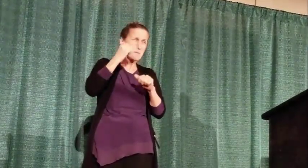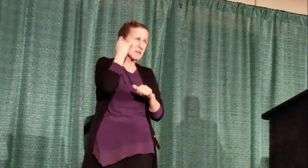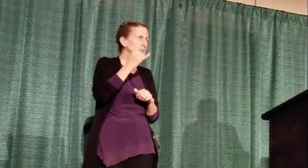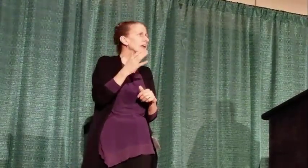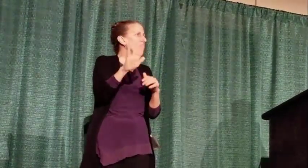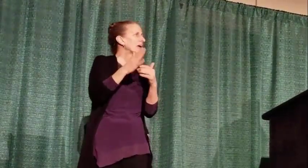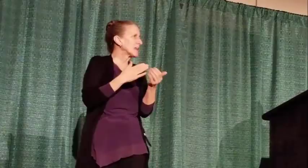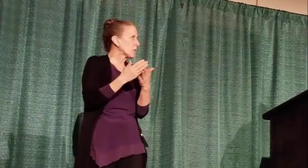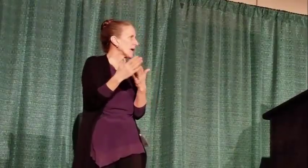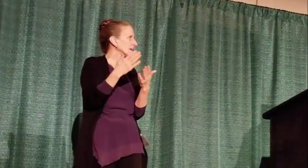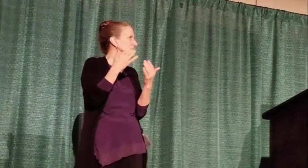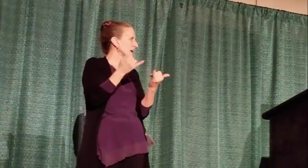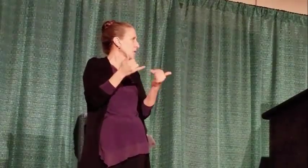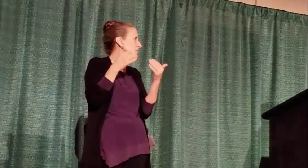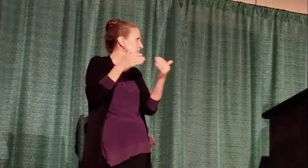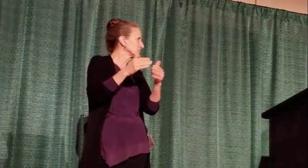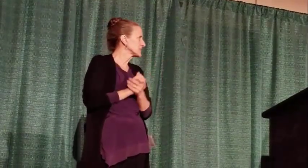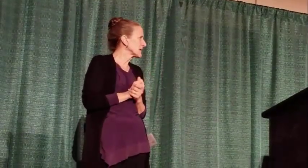Anyway, so let's get on with this lecture here.